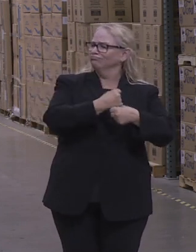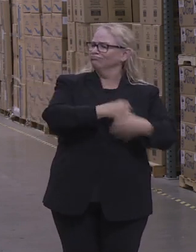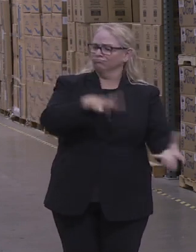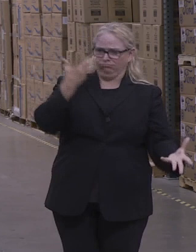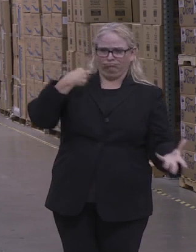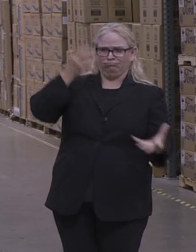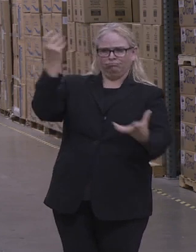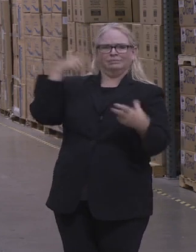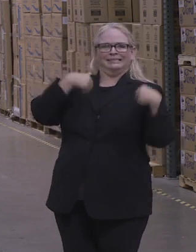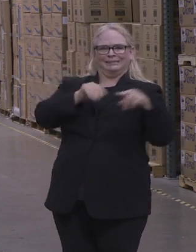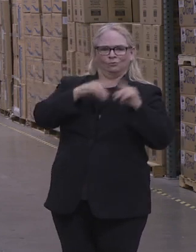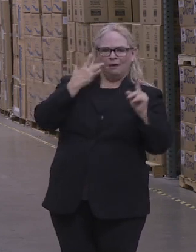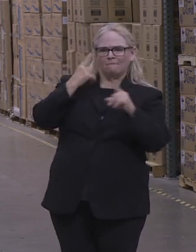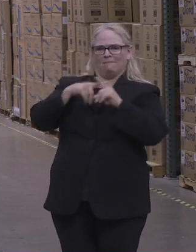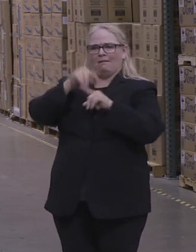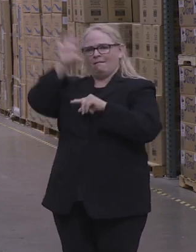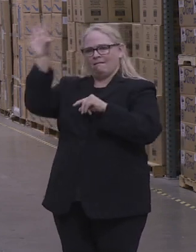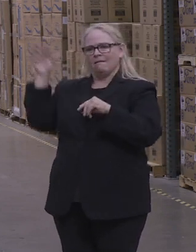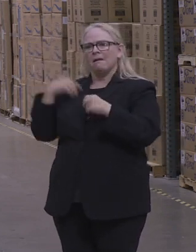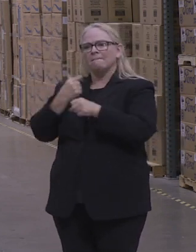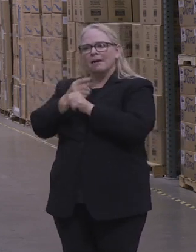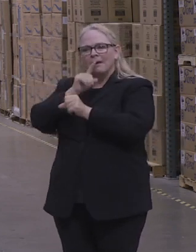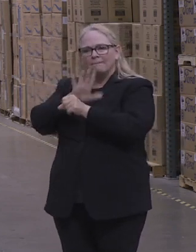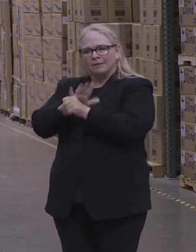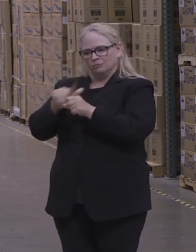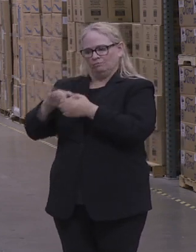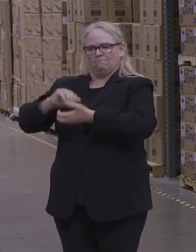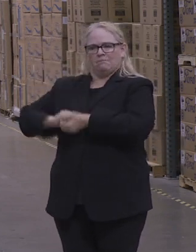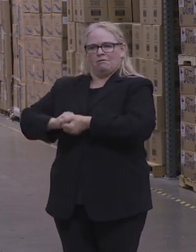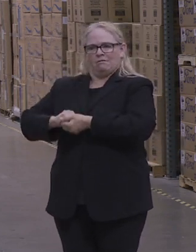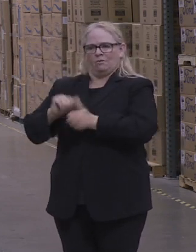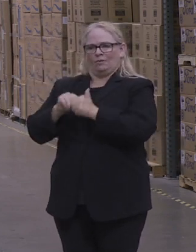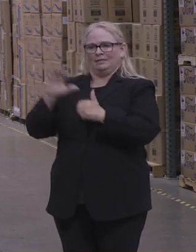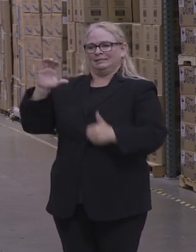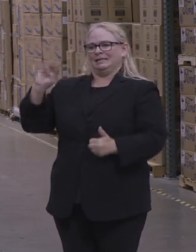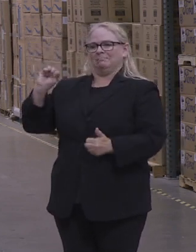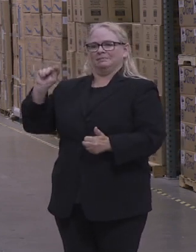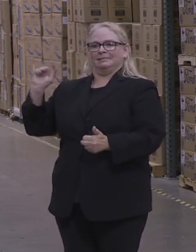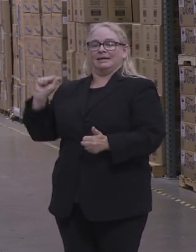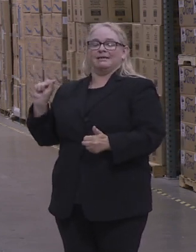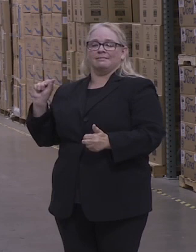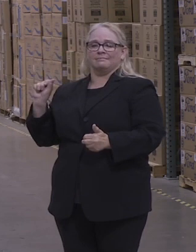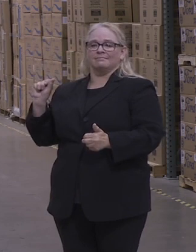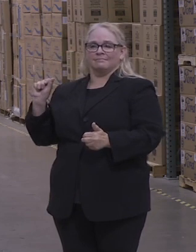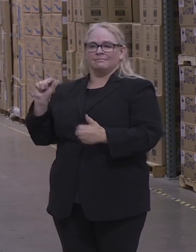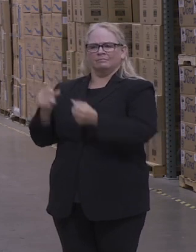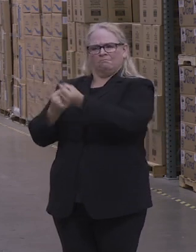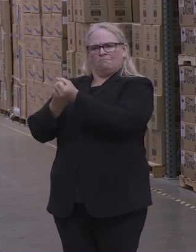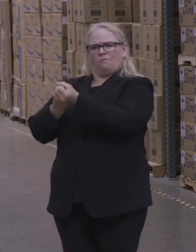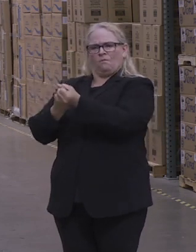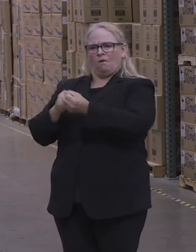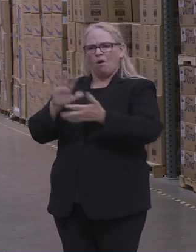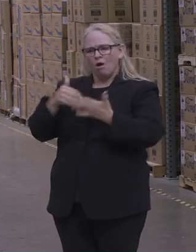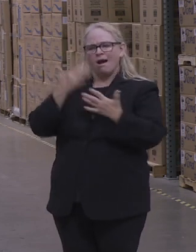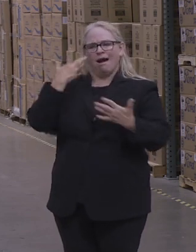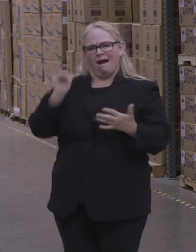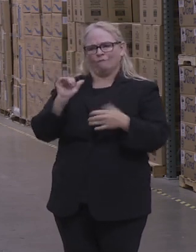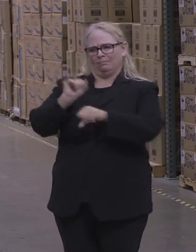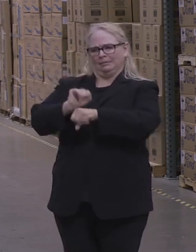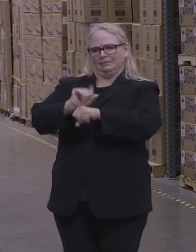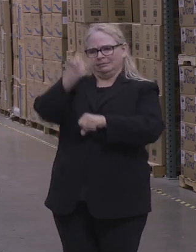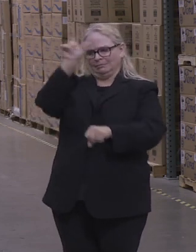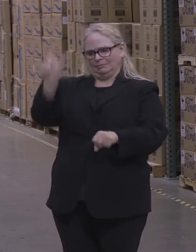the commitment we made as part of that partnership with CMTA. And we're seeing fruits of that partnership, the